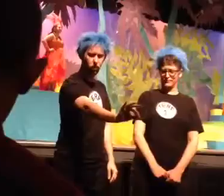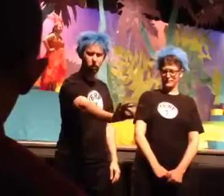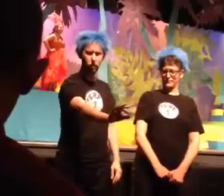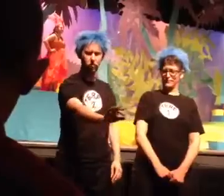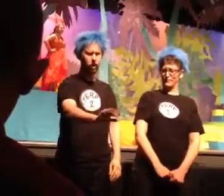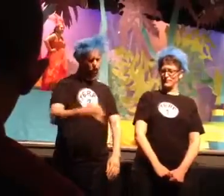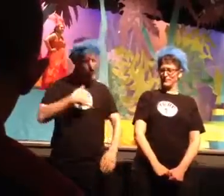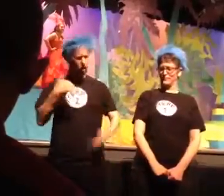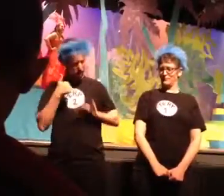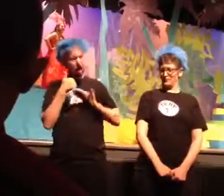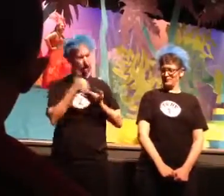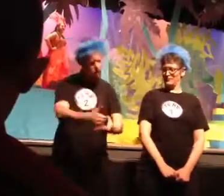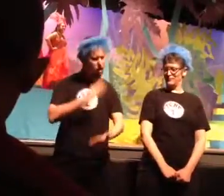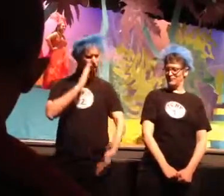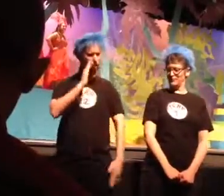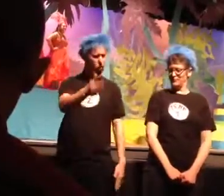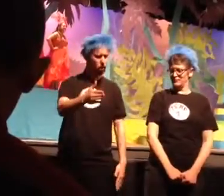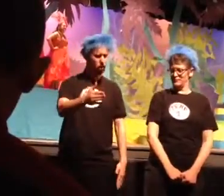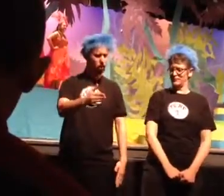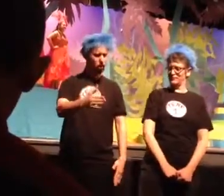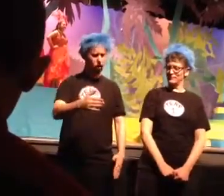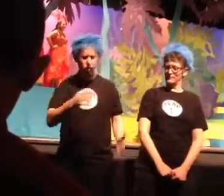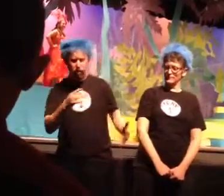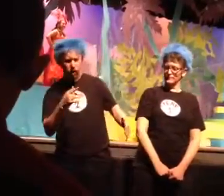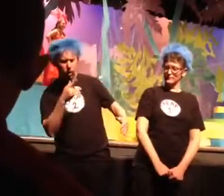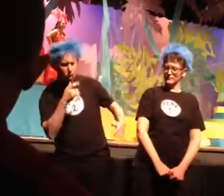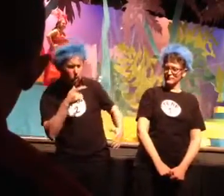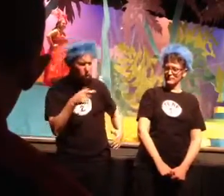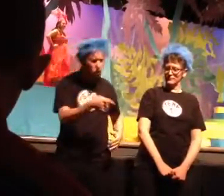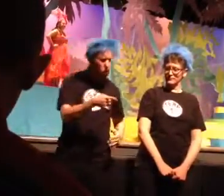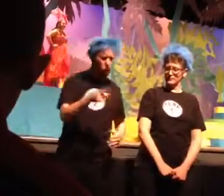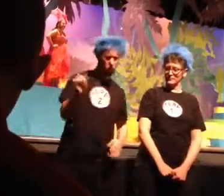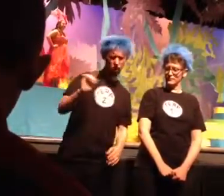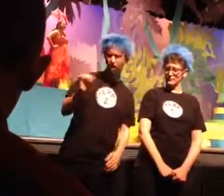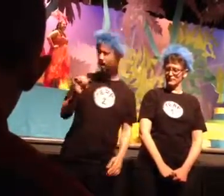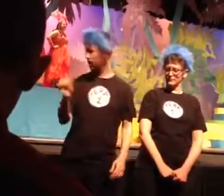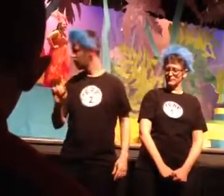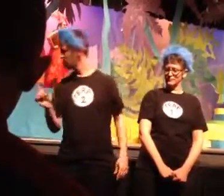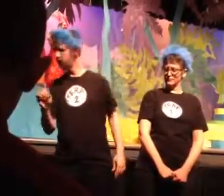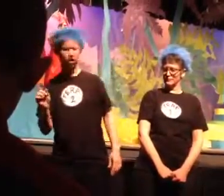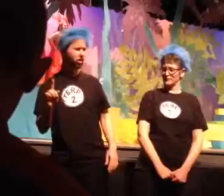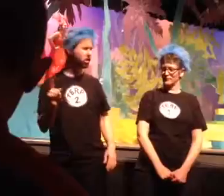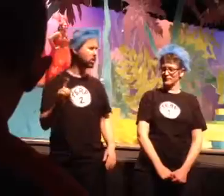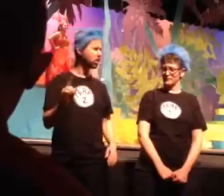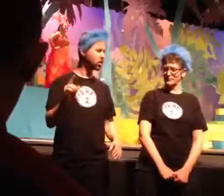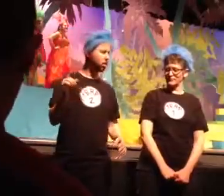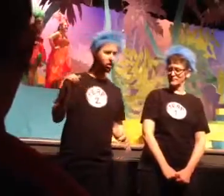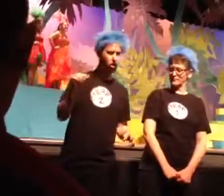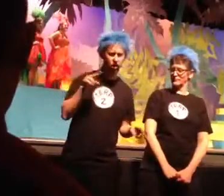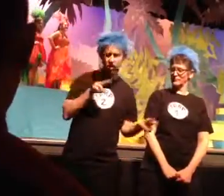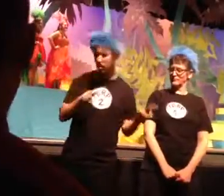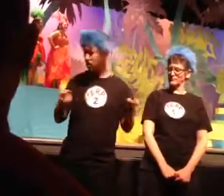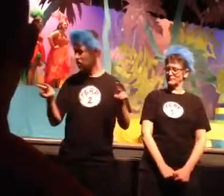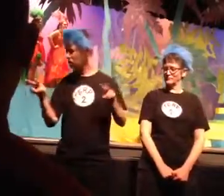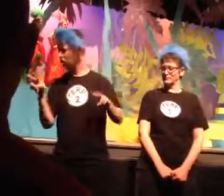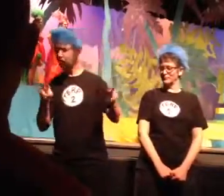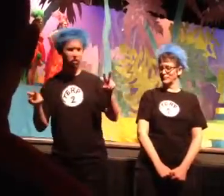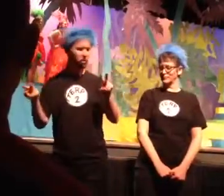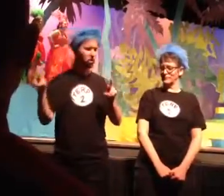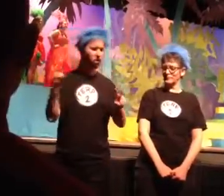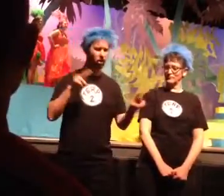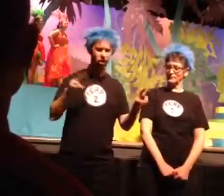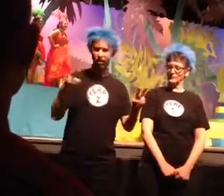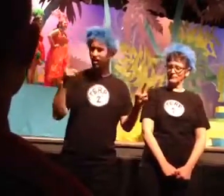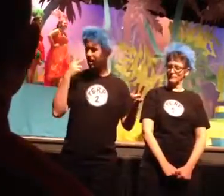I'll help you, said Horton But who are you and where? He looked and he looked, he